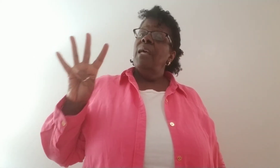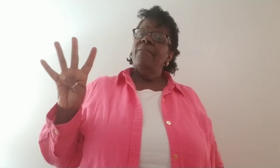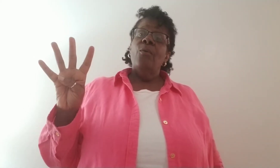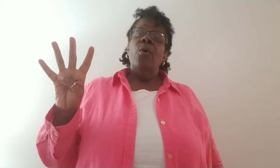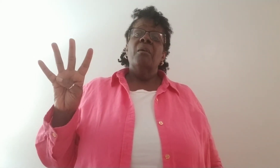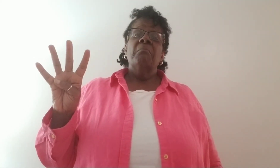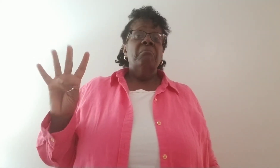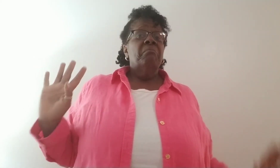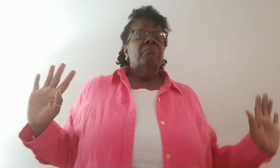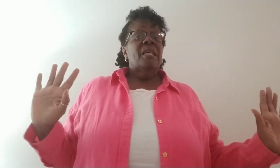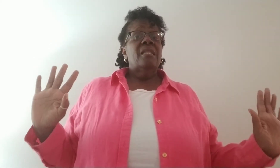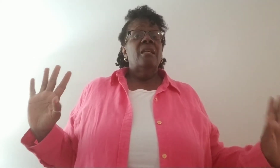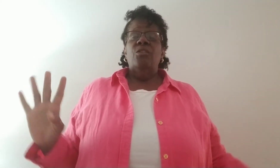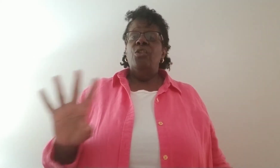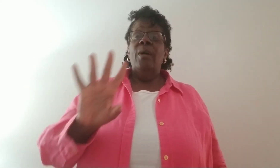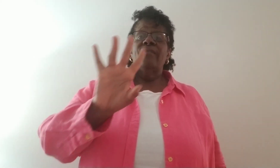704. That's it. You don't have to do